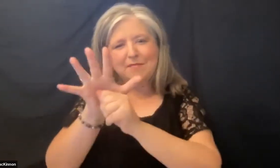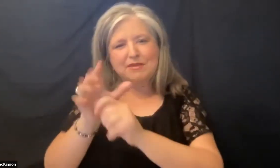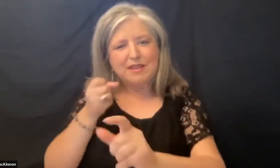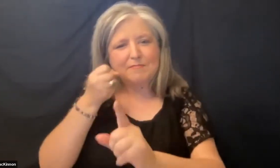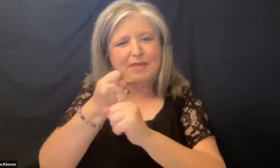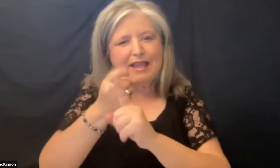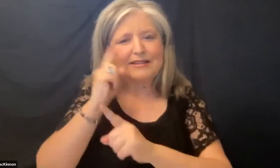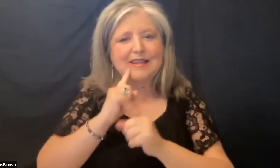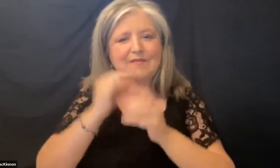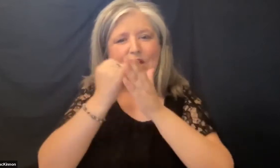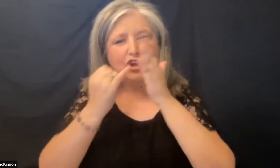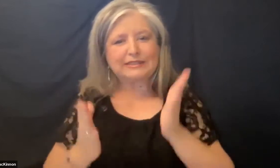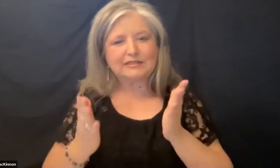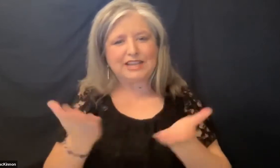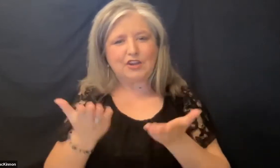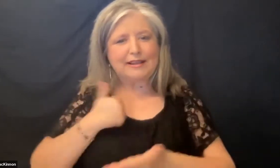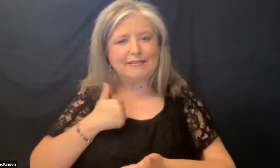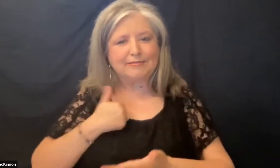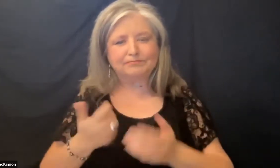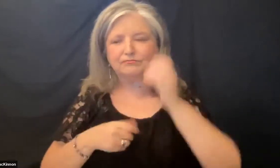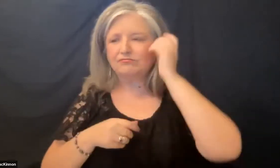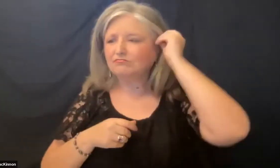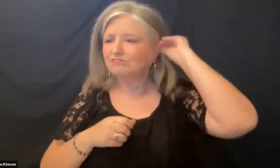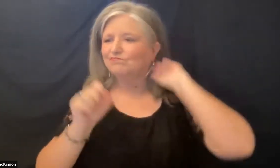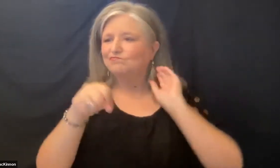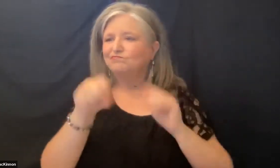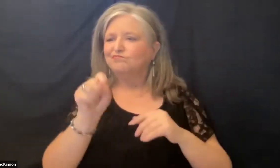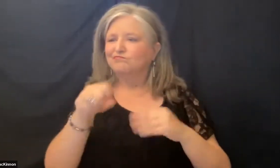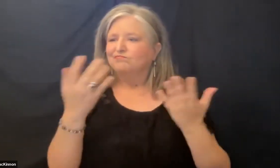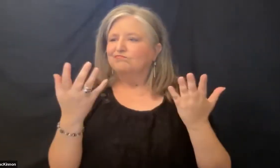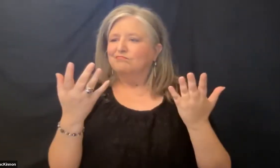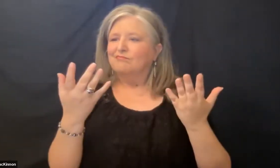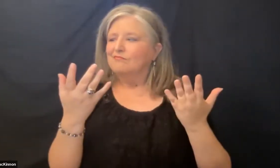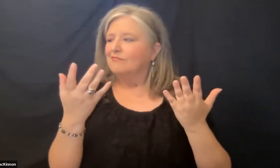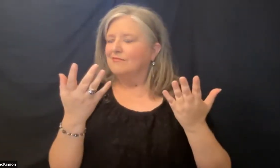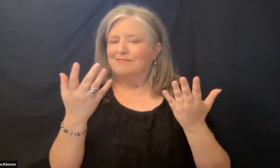You know, we often wonder, how did the pandemic impact Deaf artists across Canada?